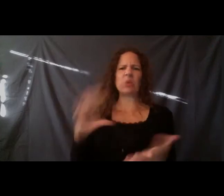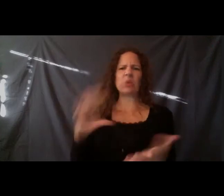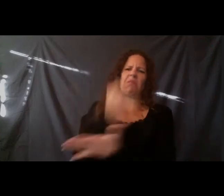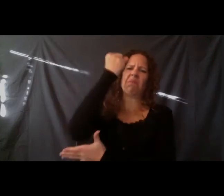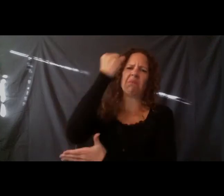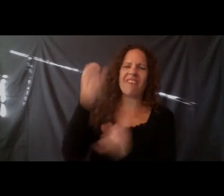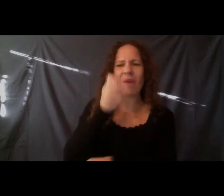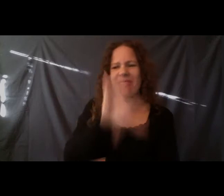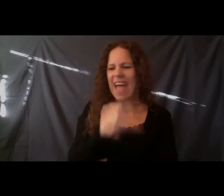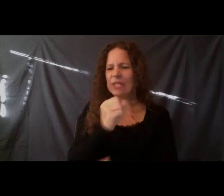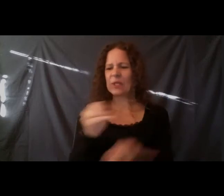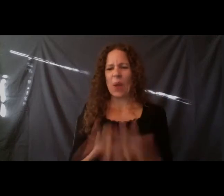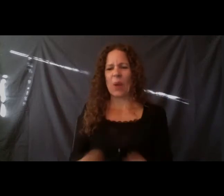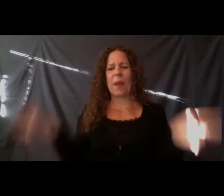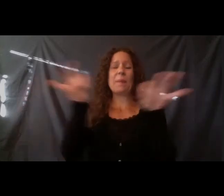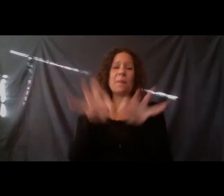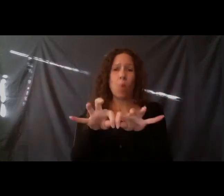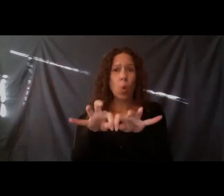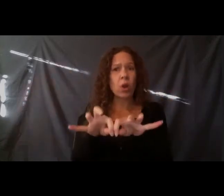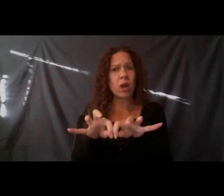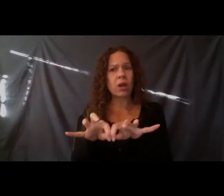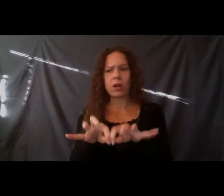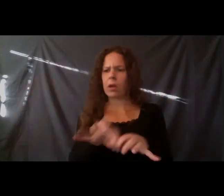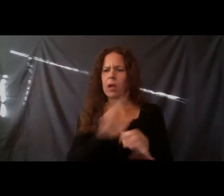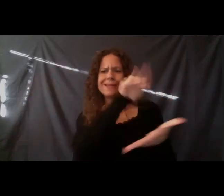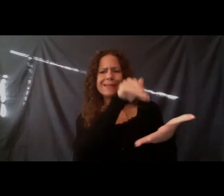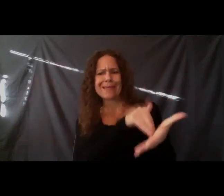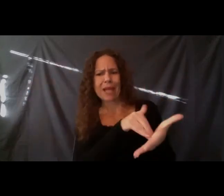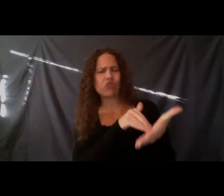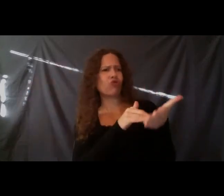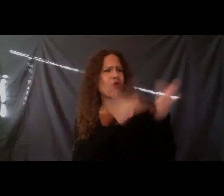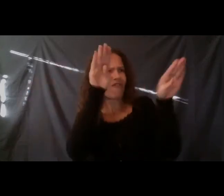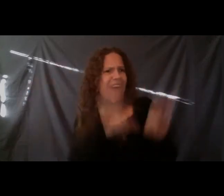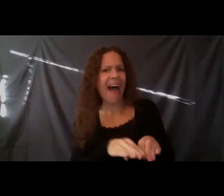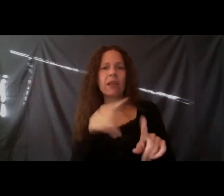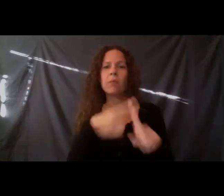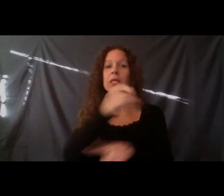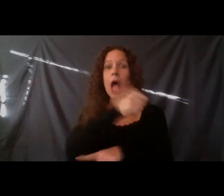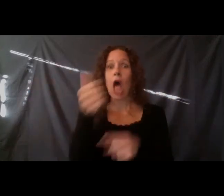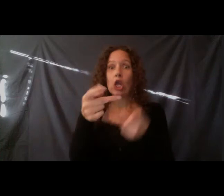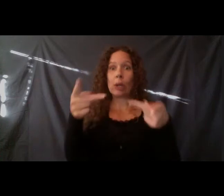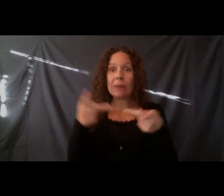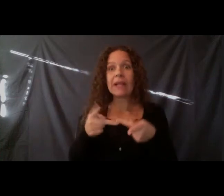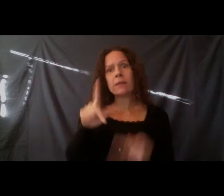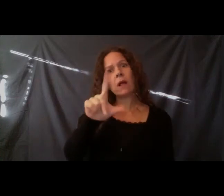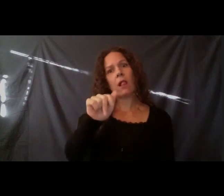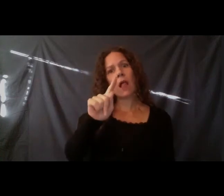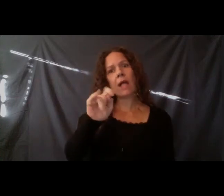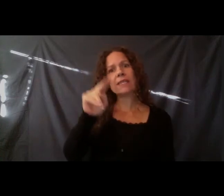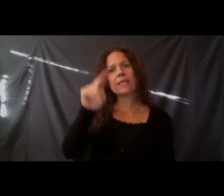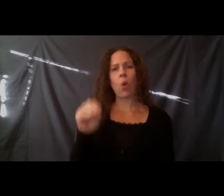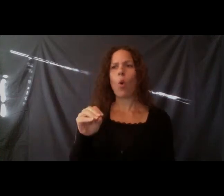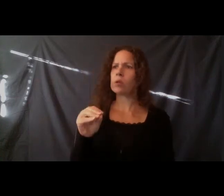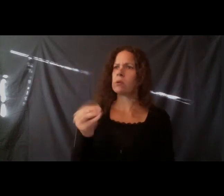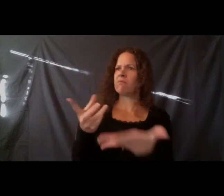educate, especially in the Central Valley and other areas, that Latinos need to be educated on our elections, that they are safe, that we